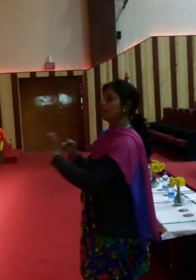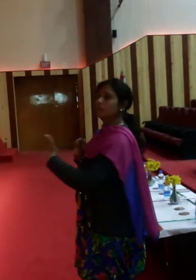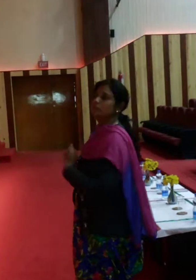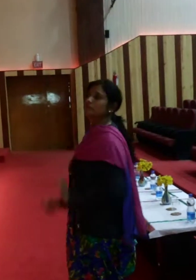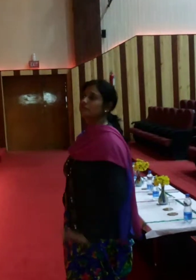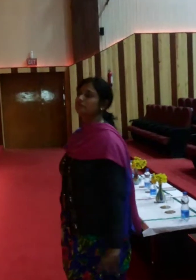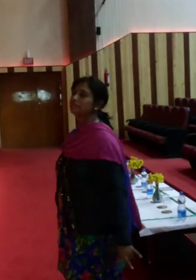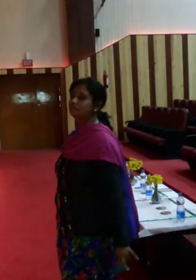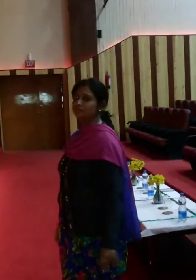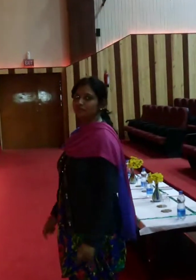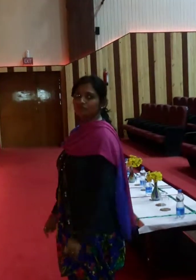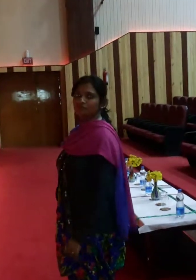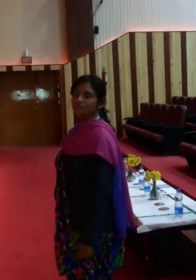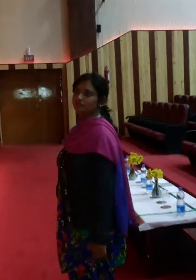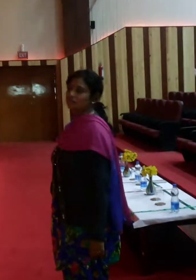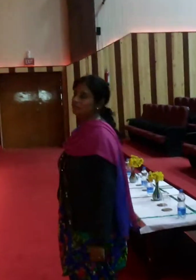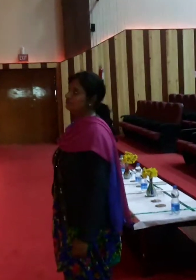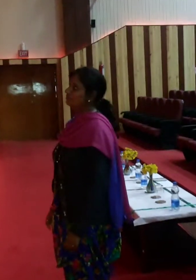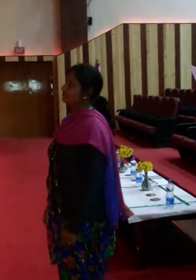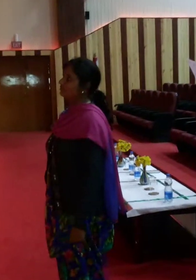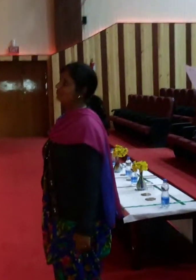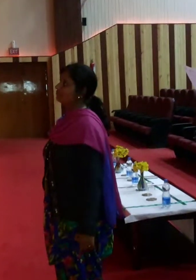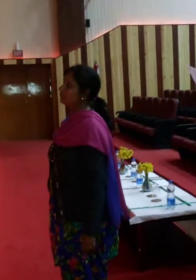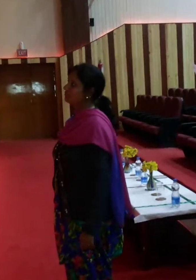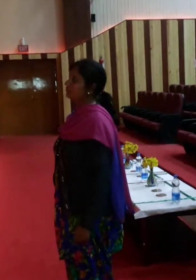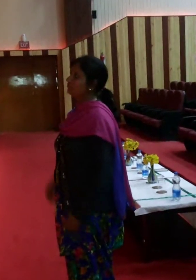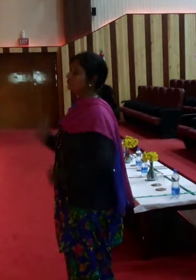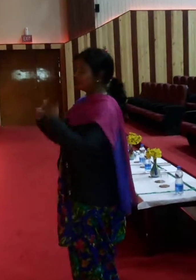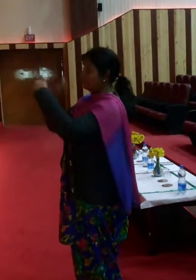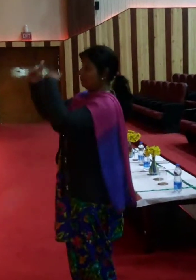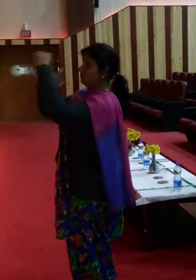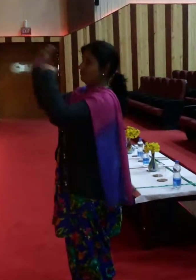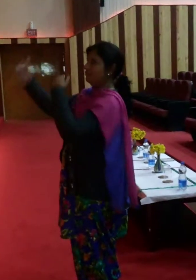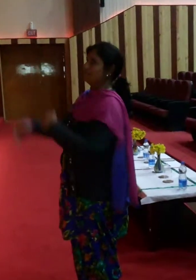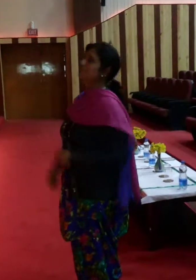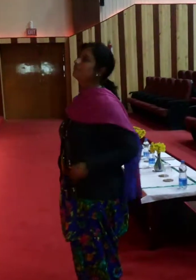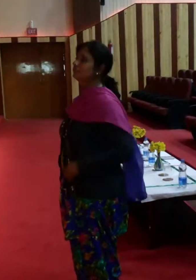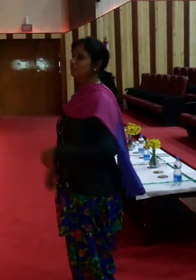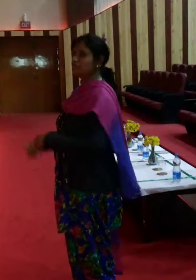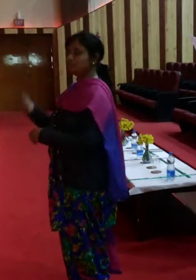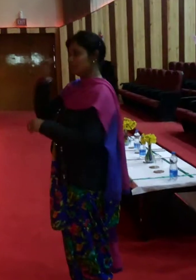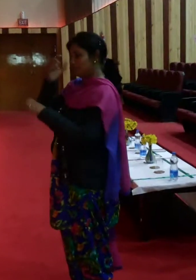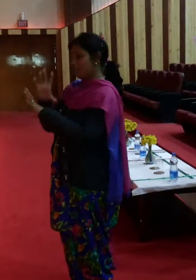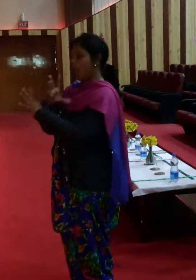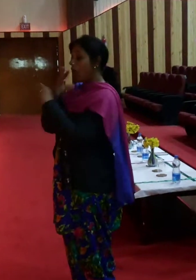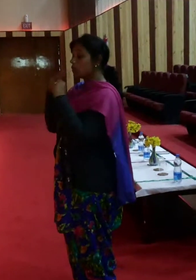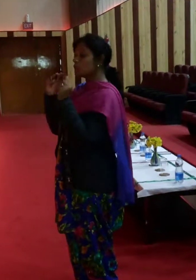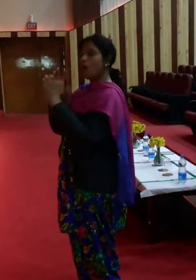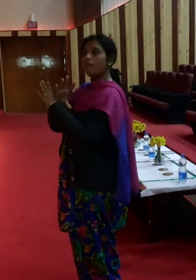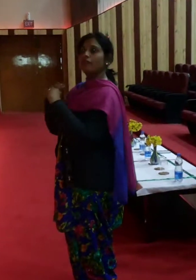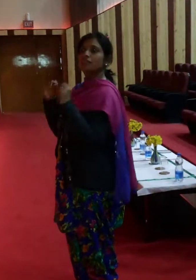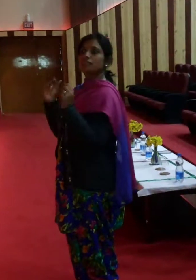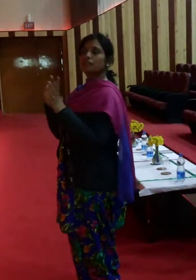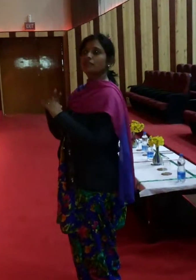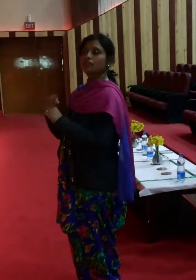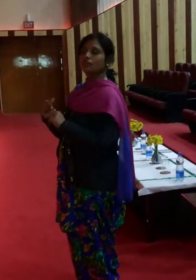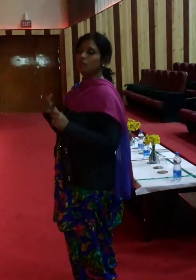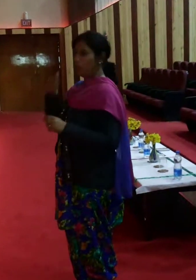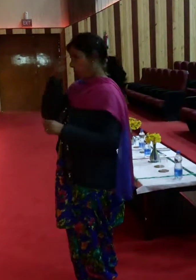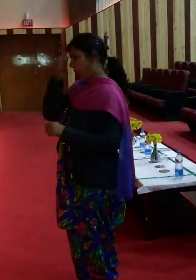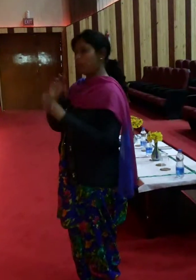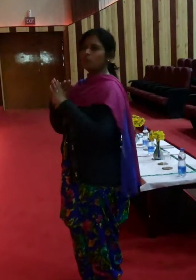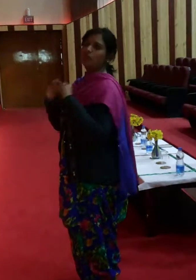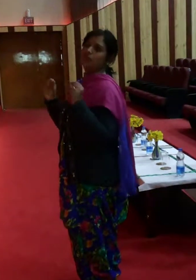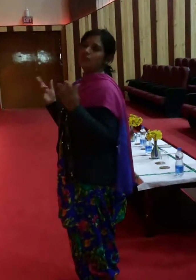opportunities. And to develop solutions.